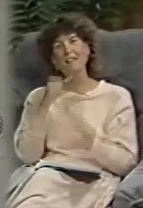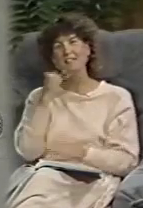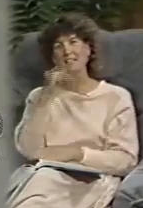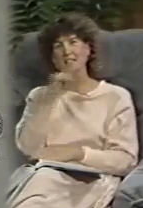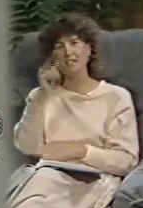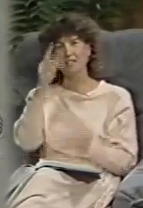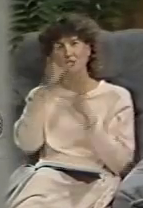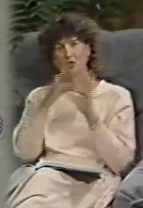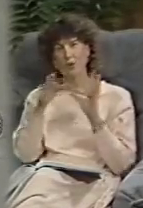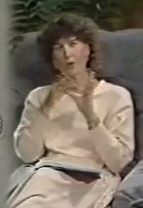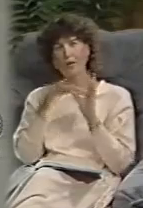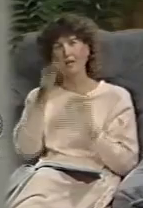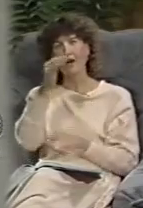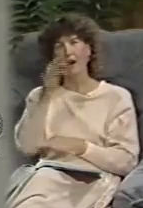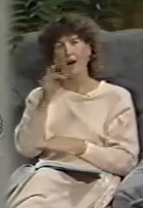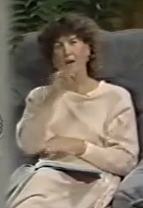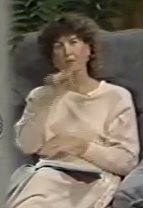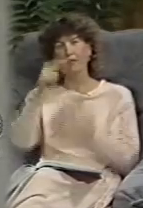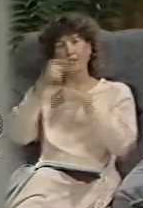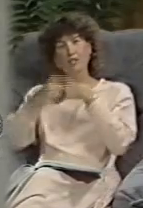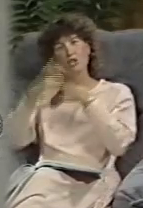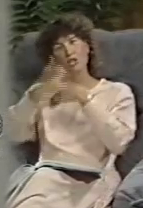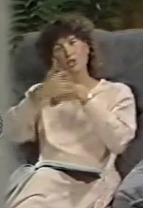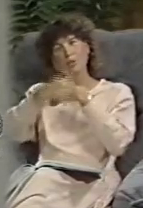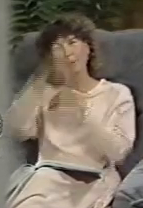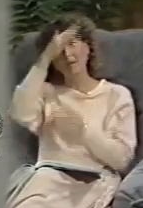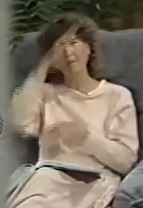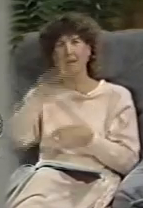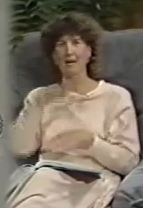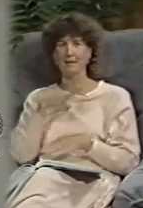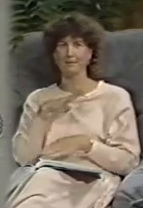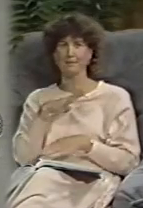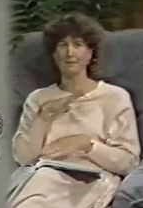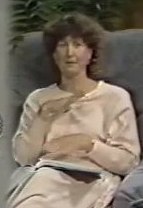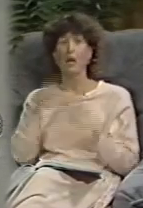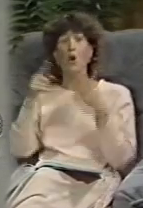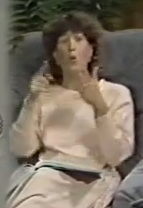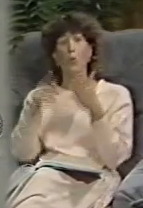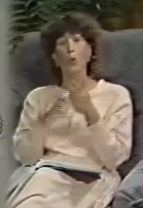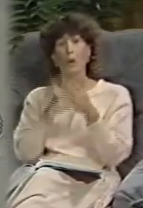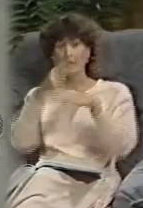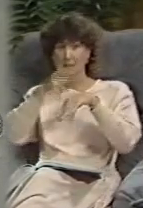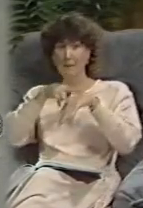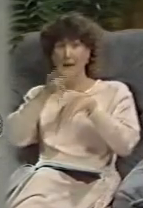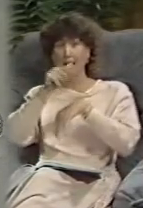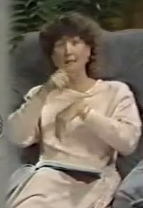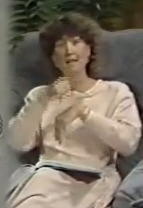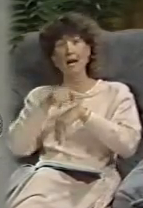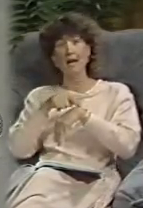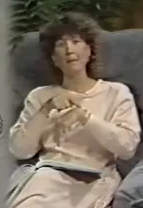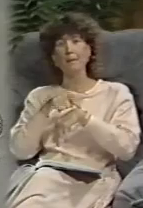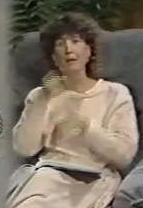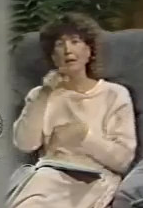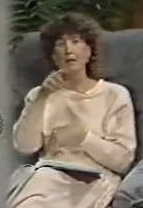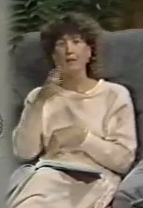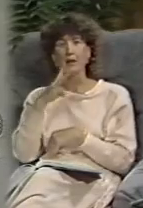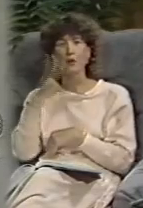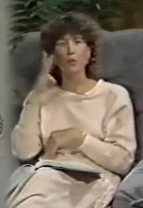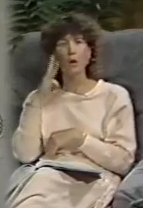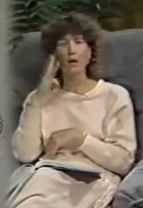This is the story of the gingerbread man. Once upon a time, there